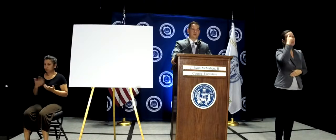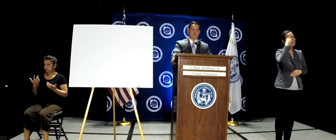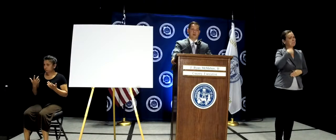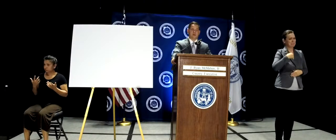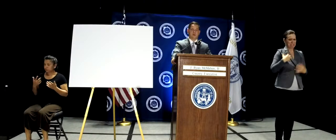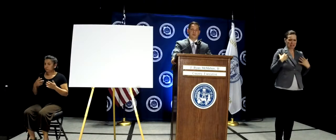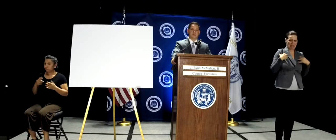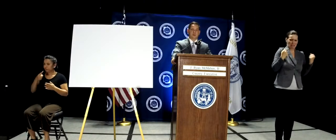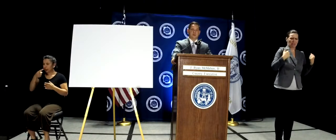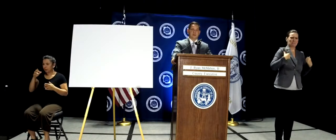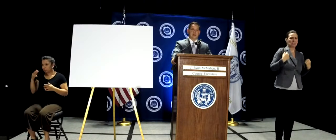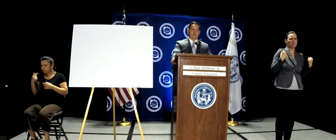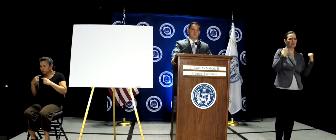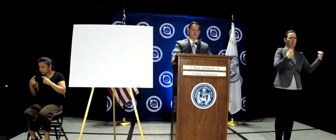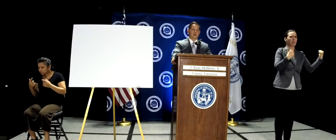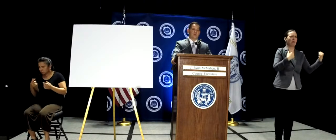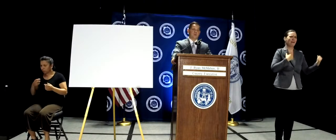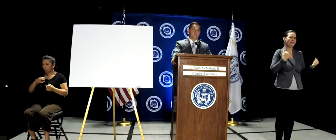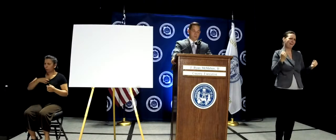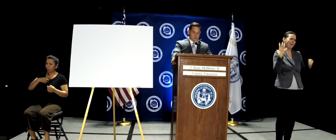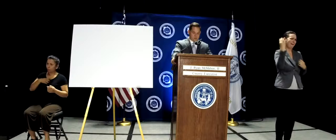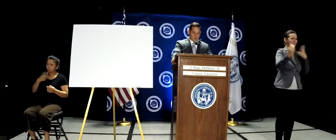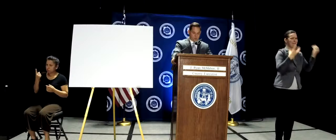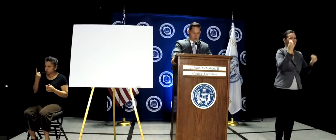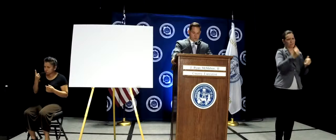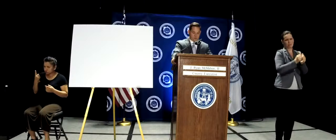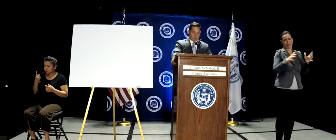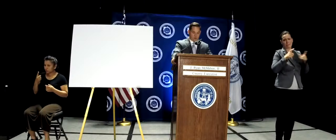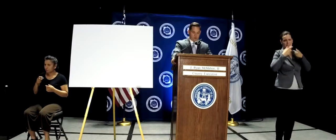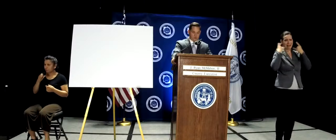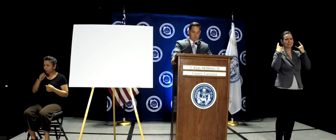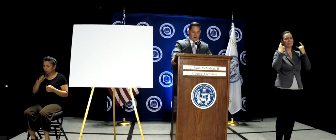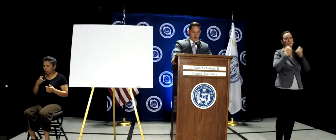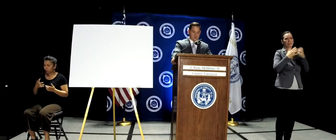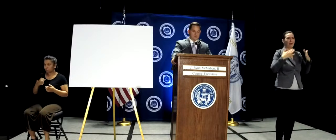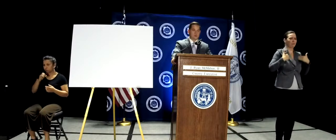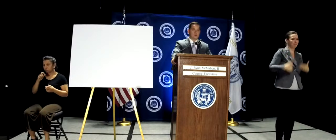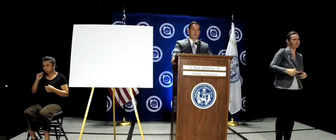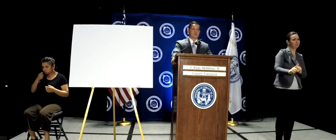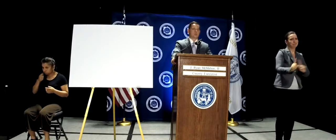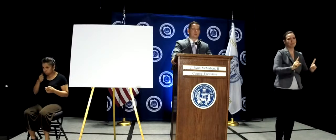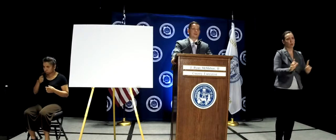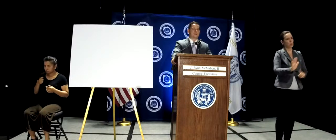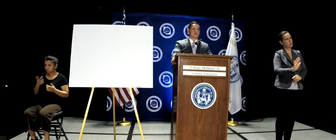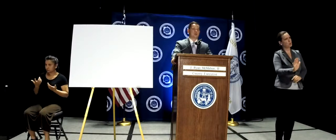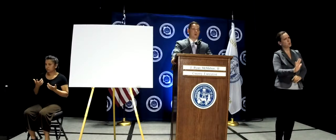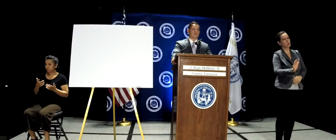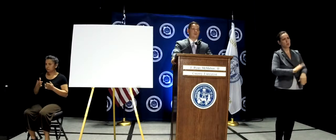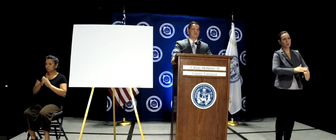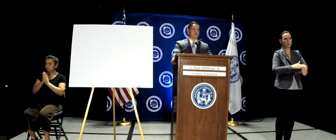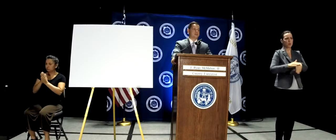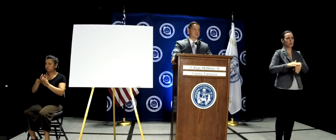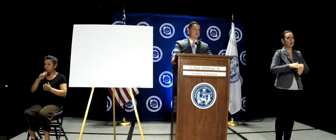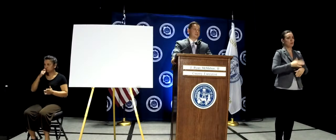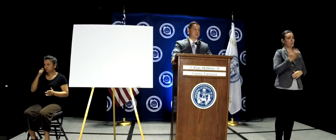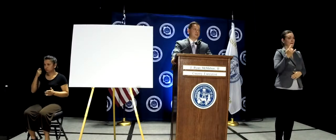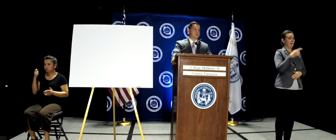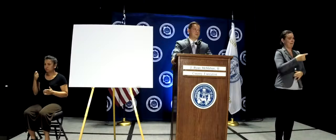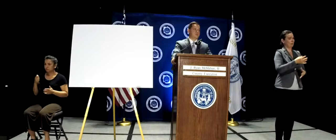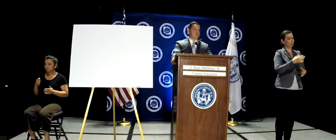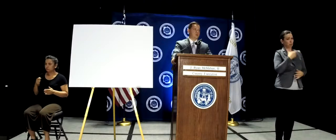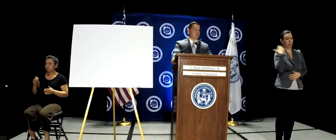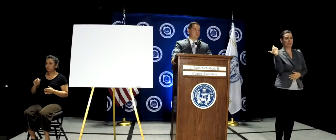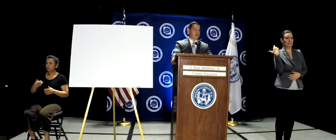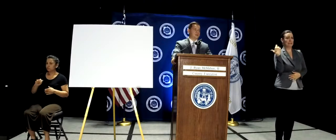allergies or think you have allergies that may be COVID. So we're still encouraging parents to please get your 15, 16,